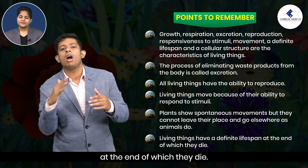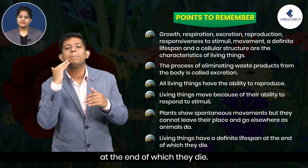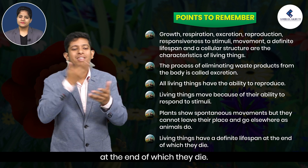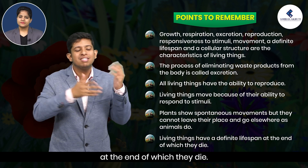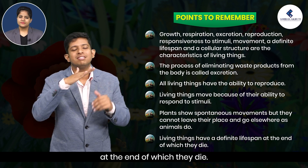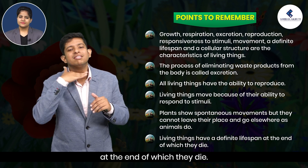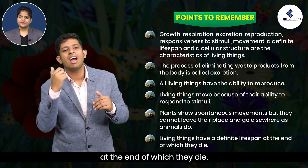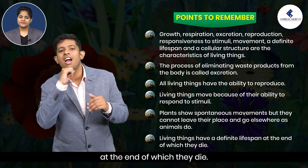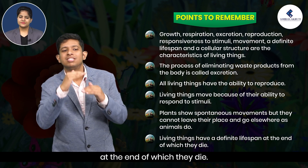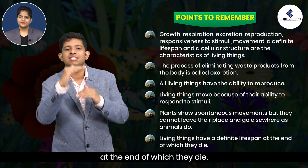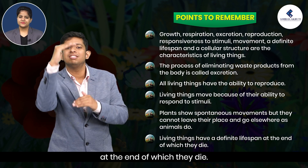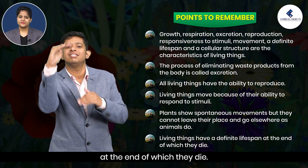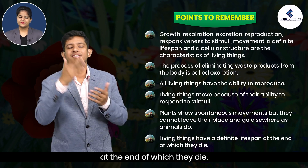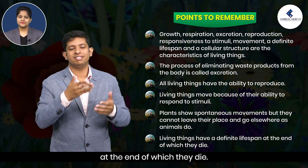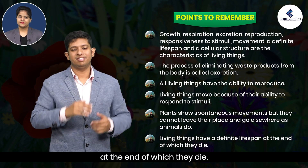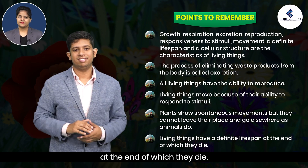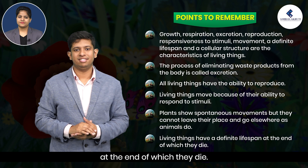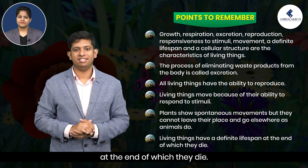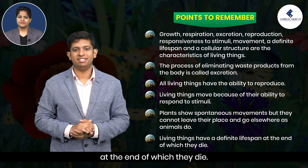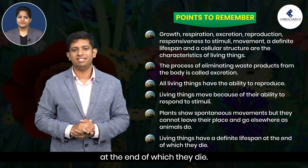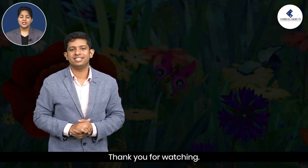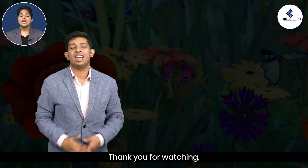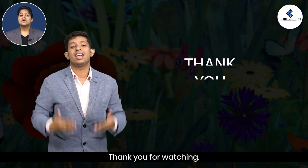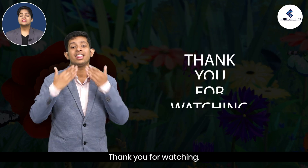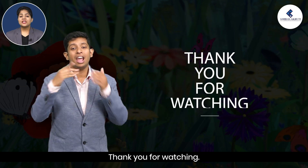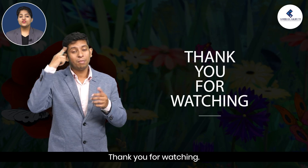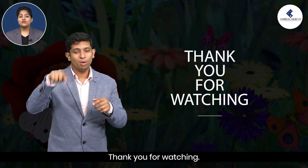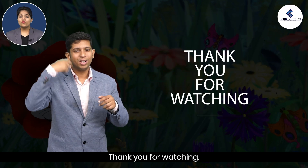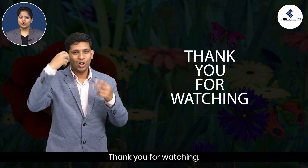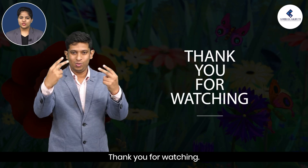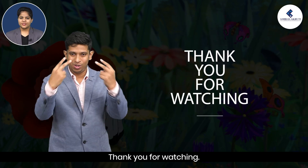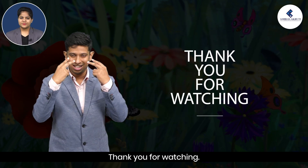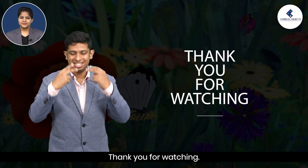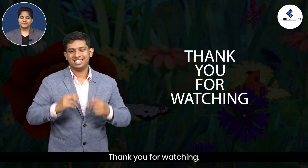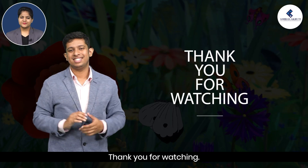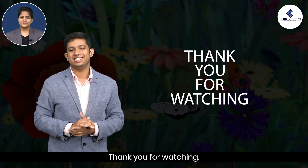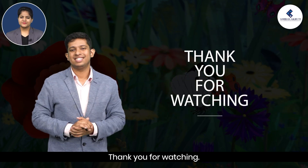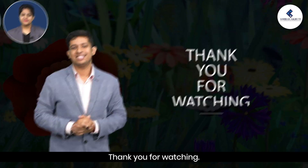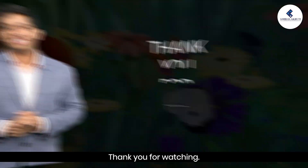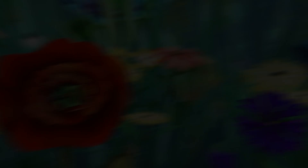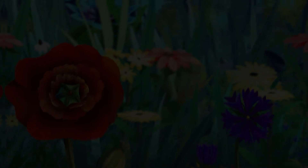Thank you for watching.